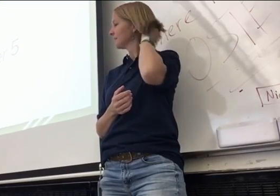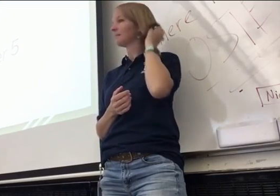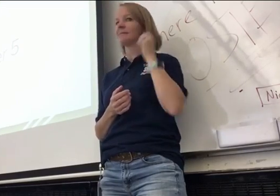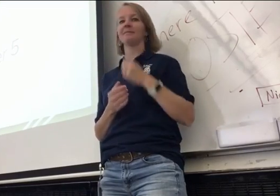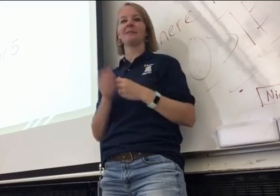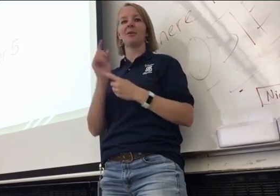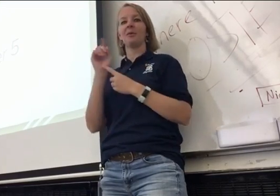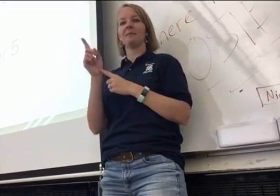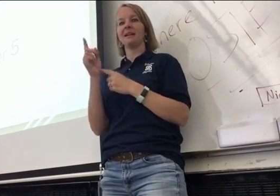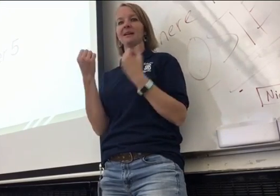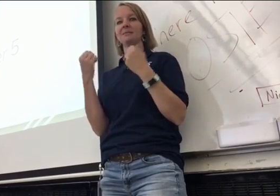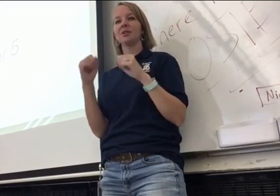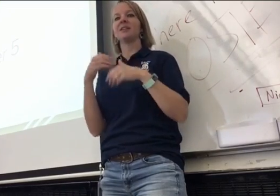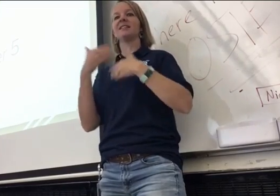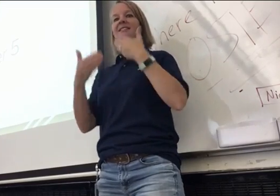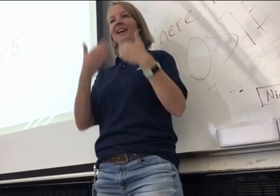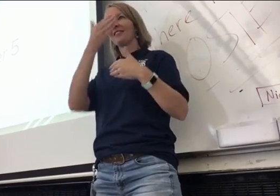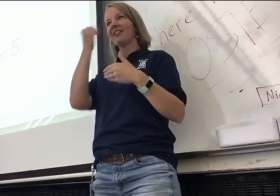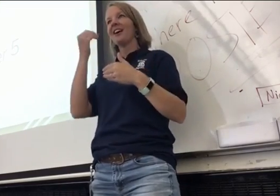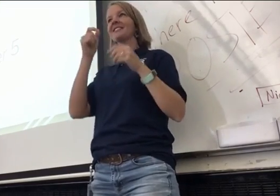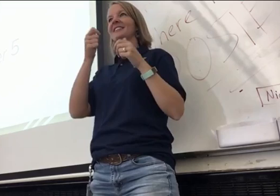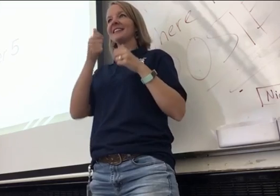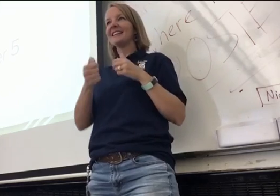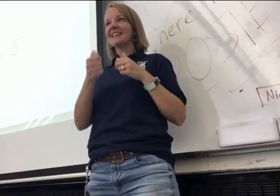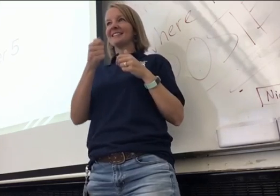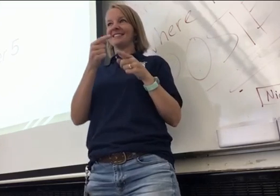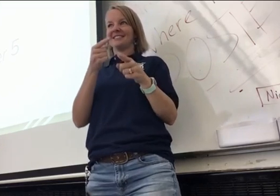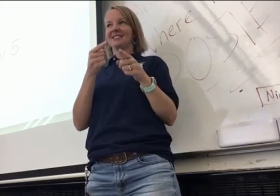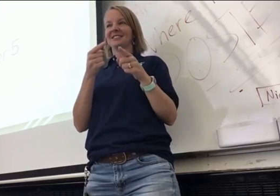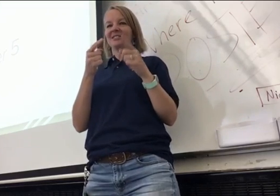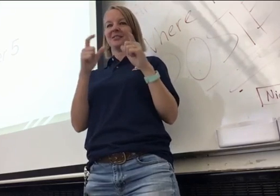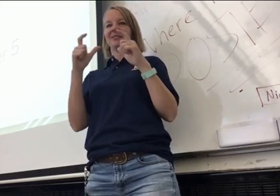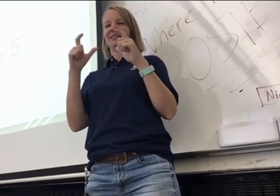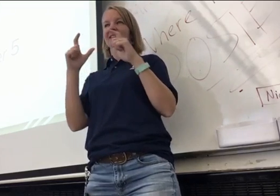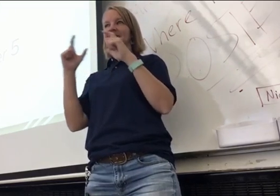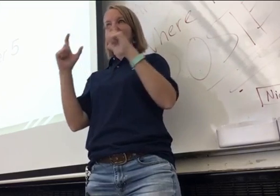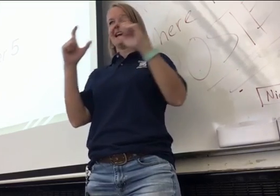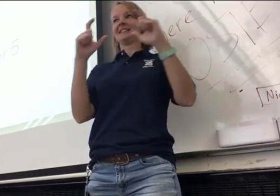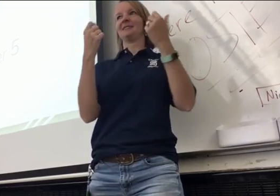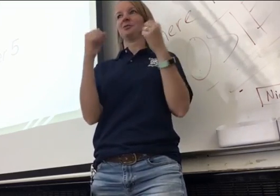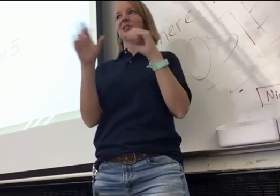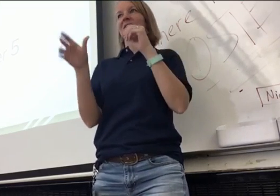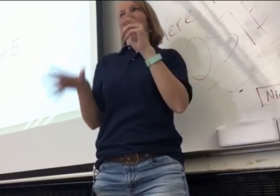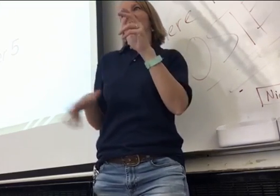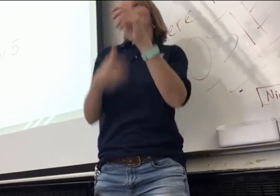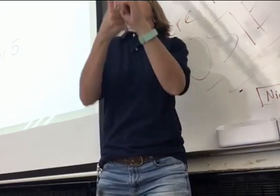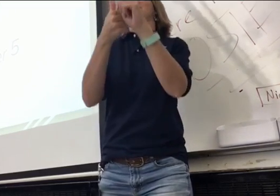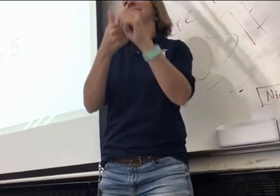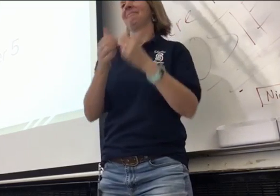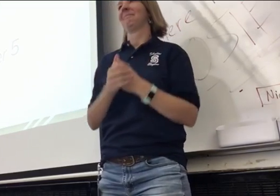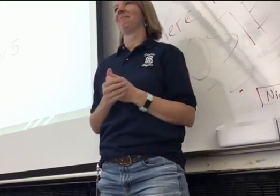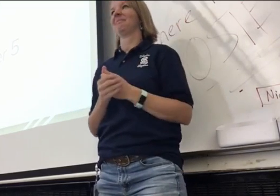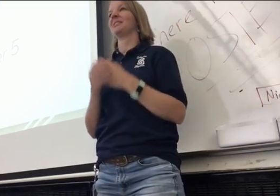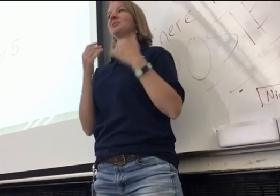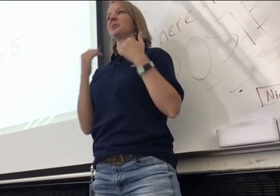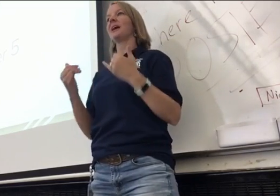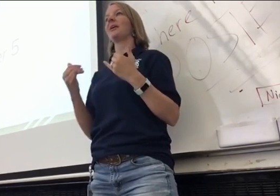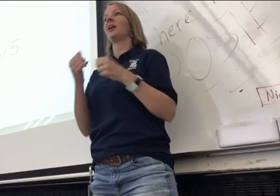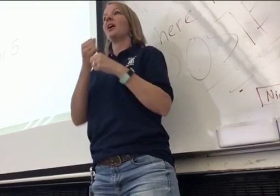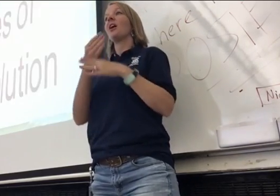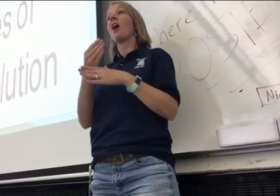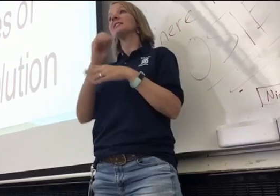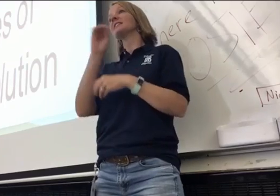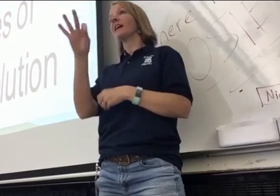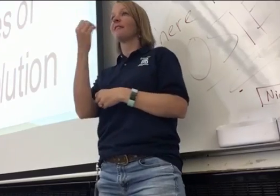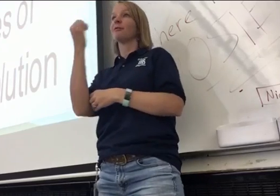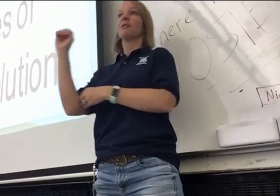And 1 second, I forgot to click the robot. Okay. So we're going to be heading into the causes of the